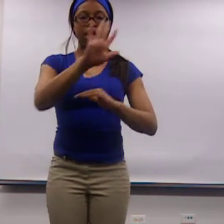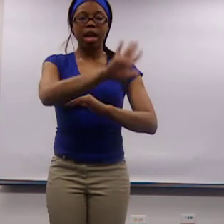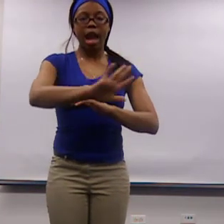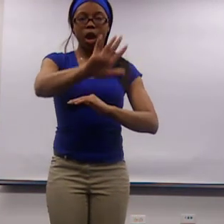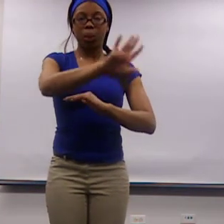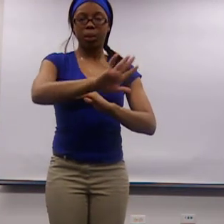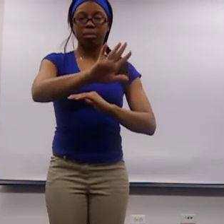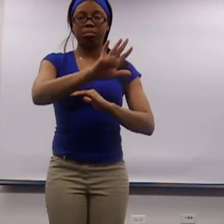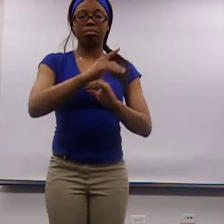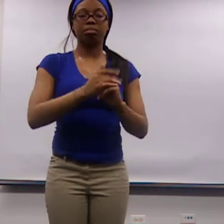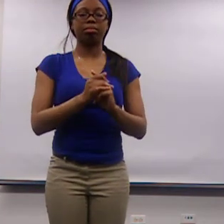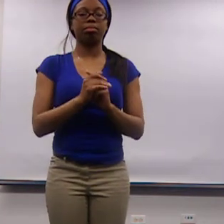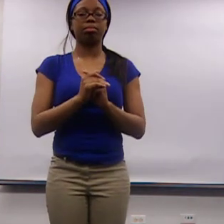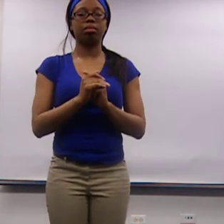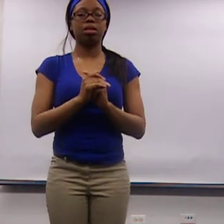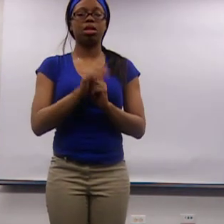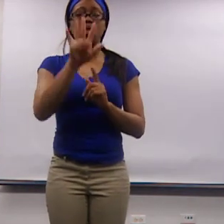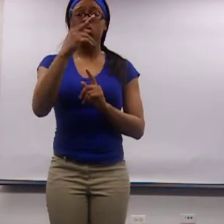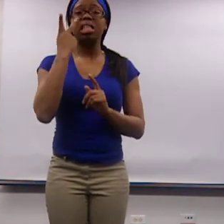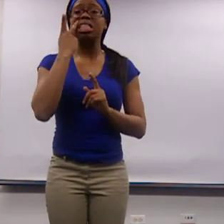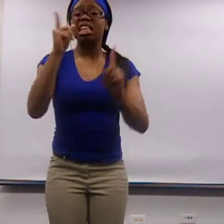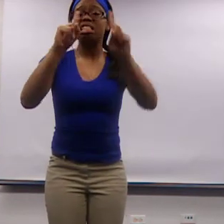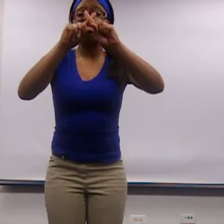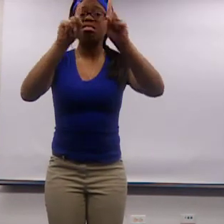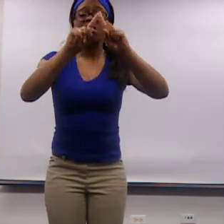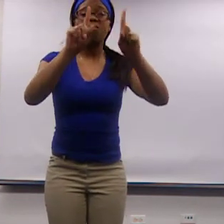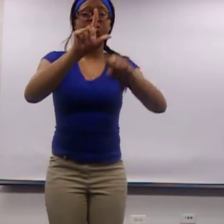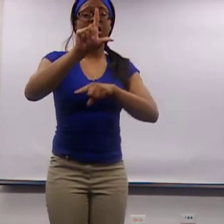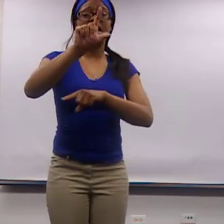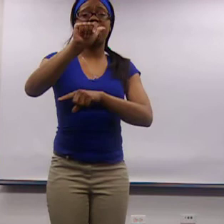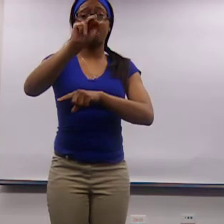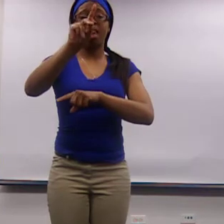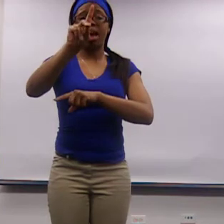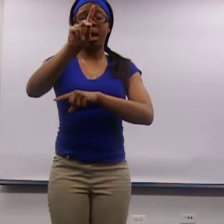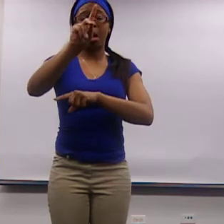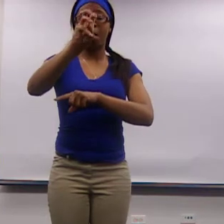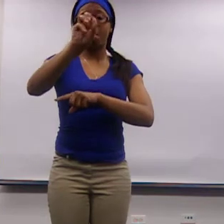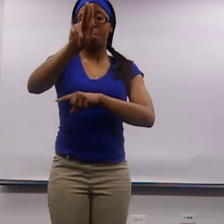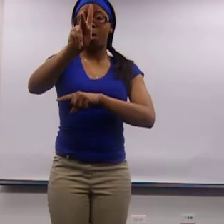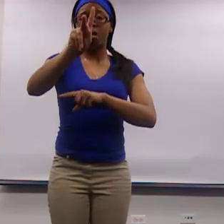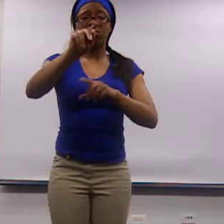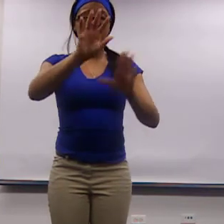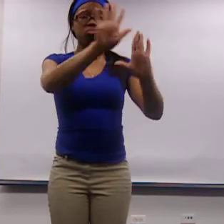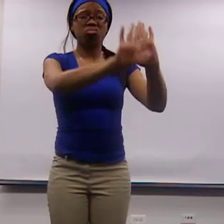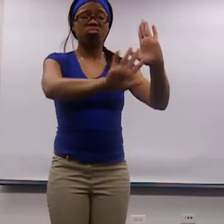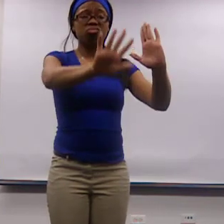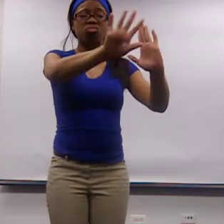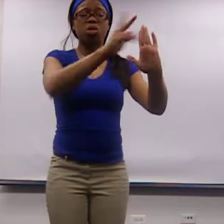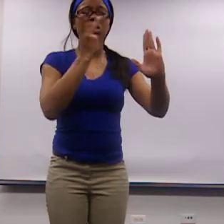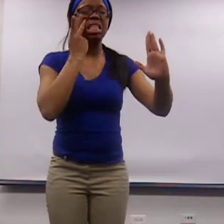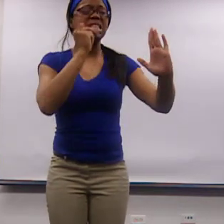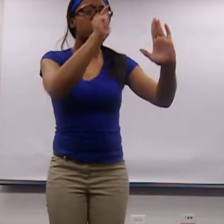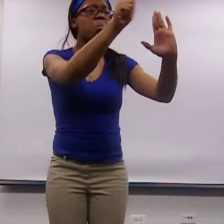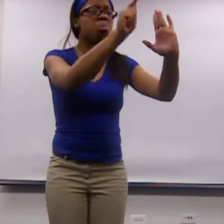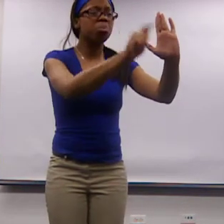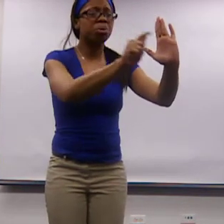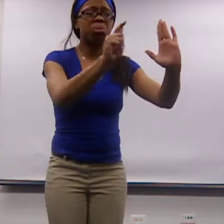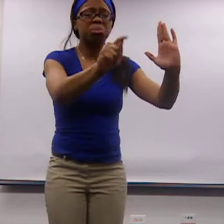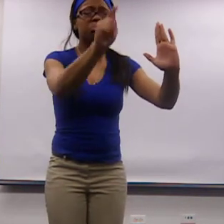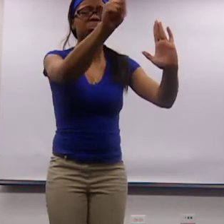You can see different landmarks. You can point out, this, and this. So you're on the phone with a